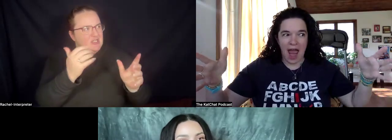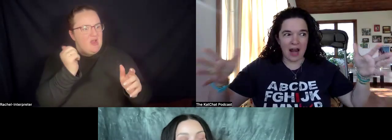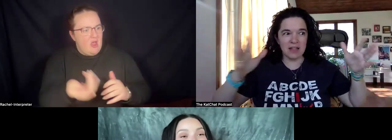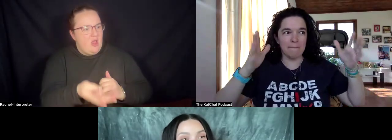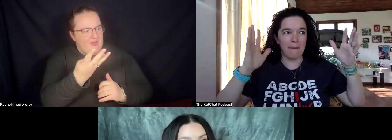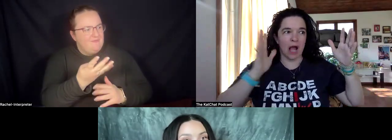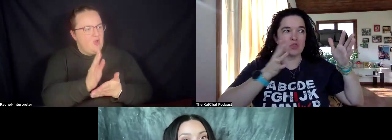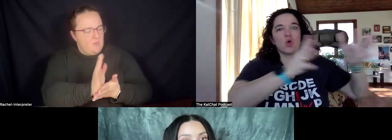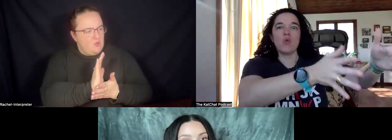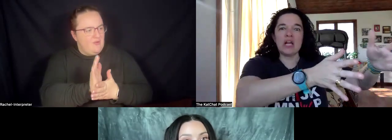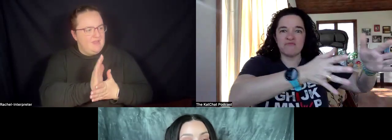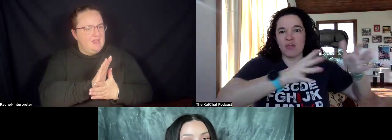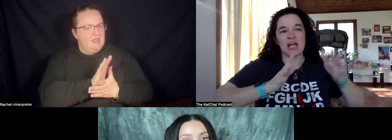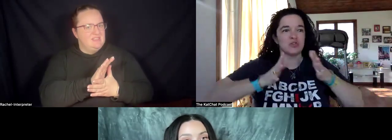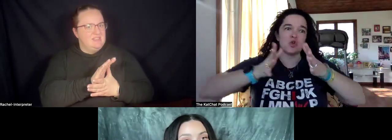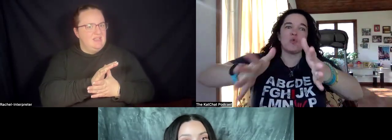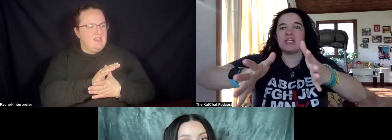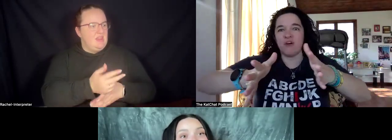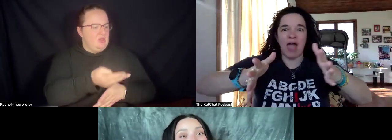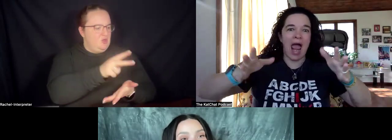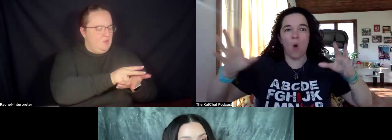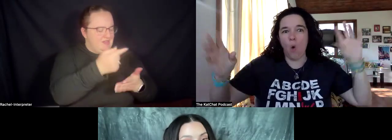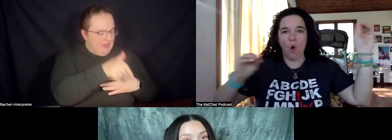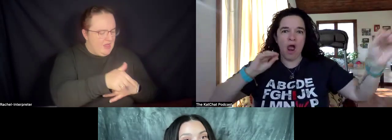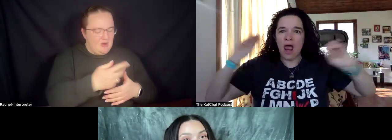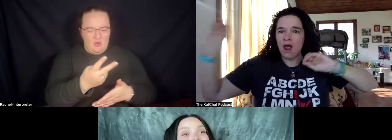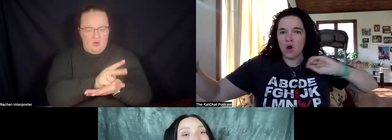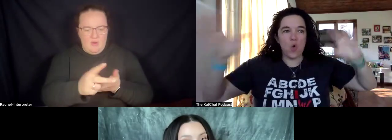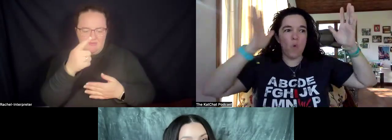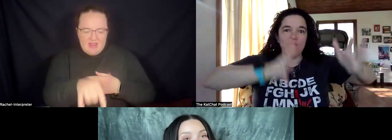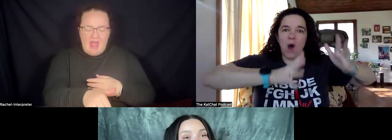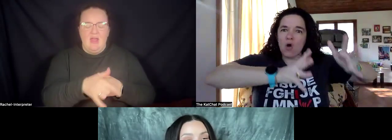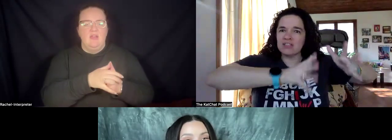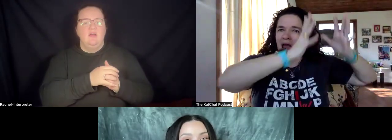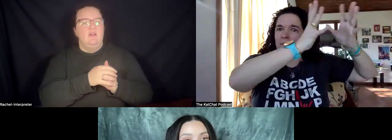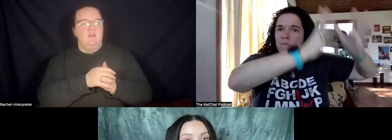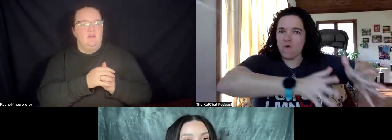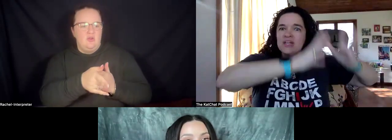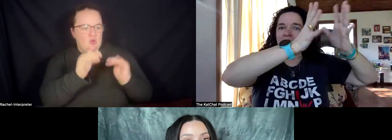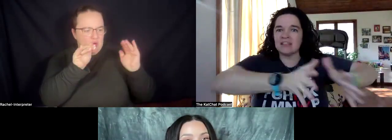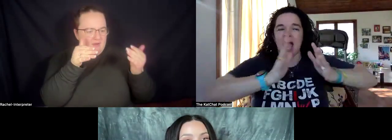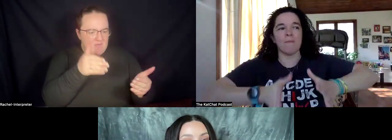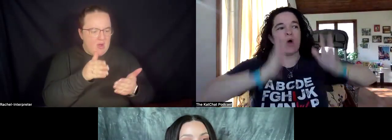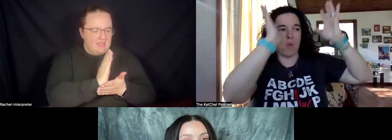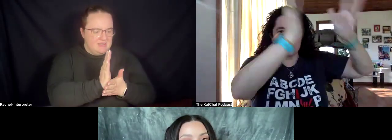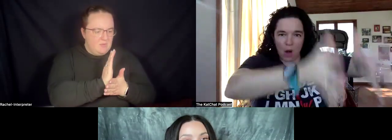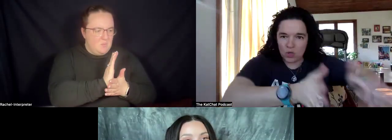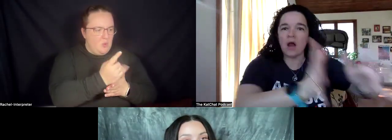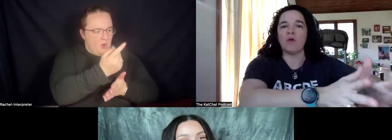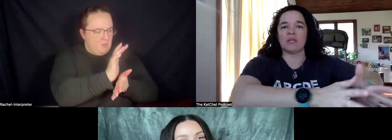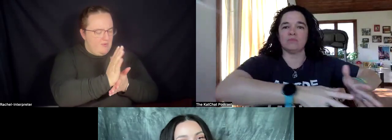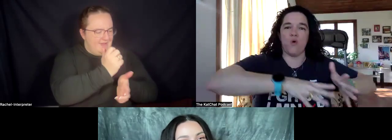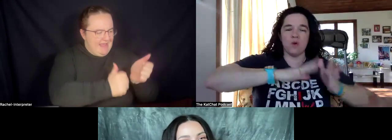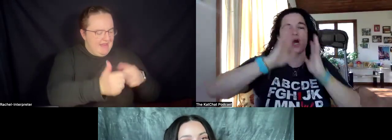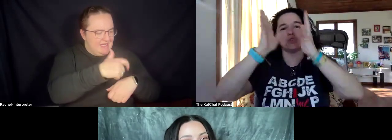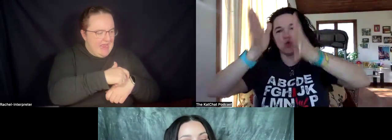4 movies and like maybe like 2 weeks for this, 2 weeks for that, or you focus at a movie at a time. Okay,